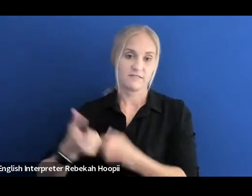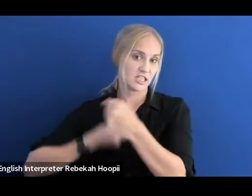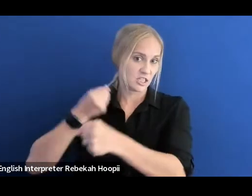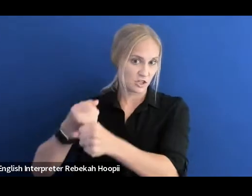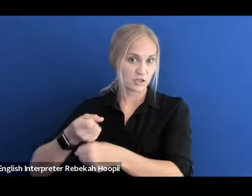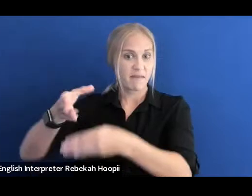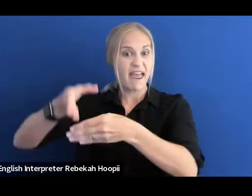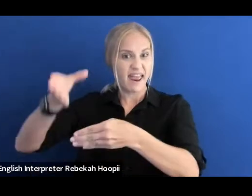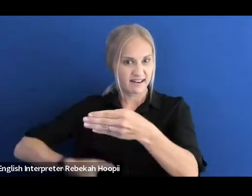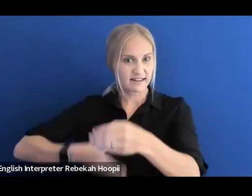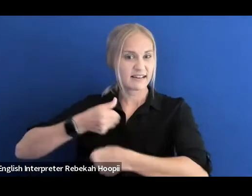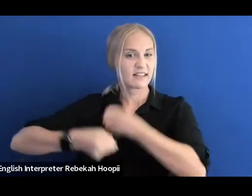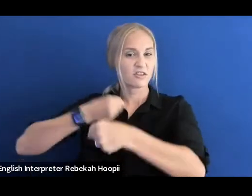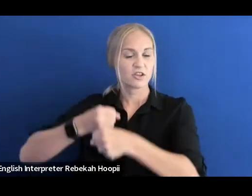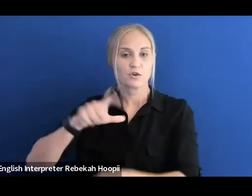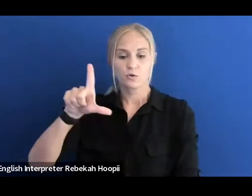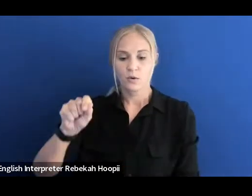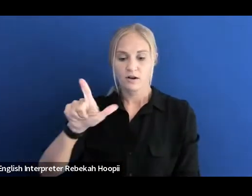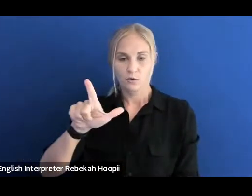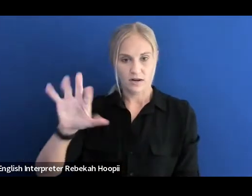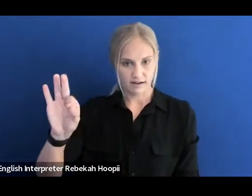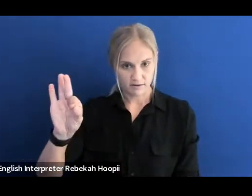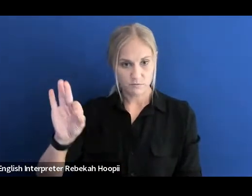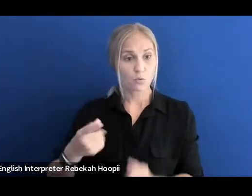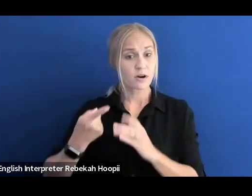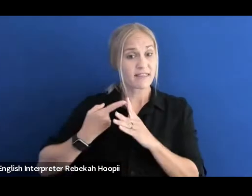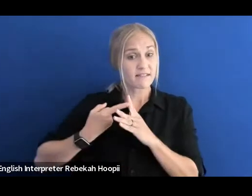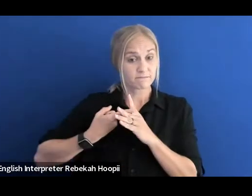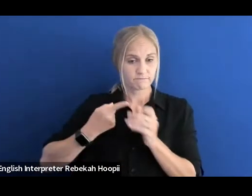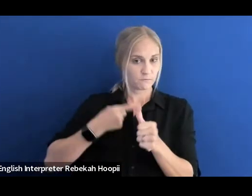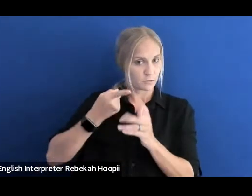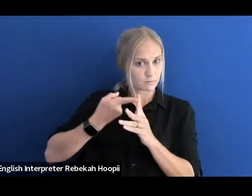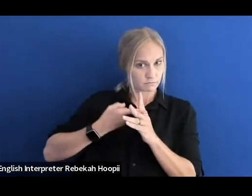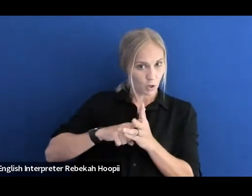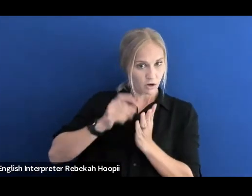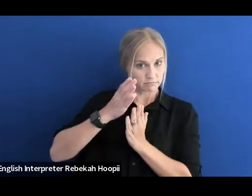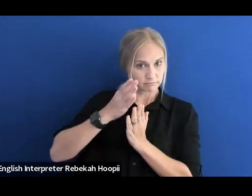So we're in the first part of the process, which is that